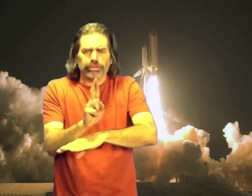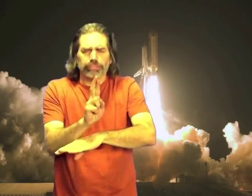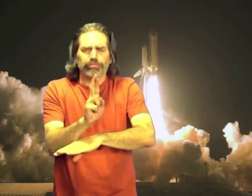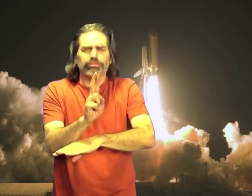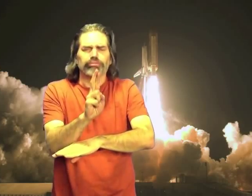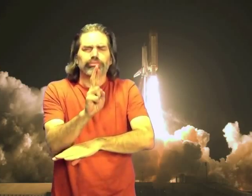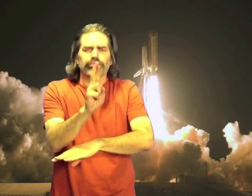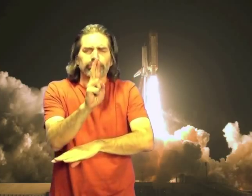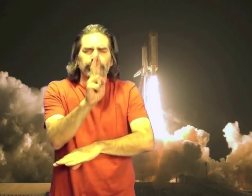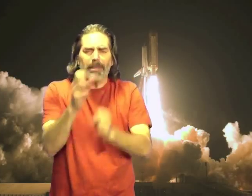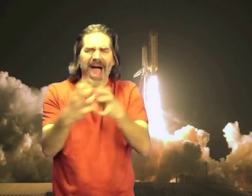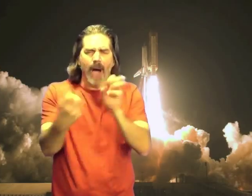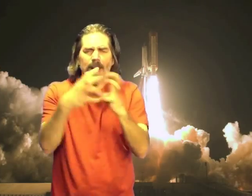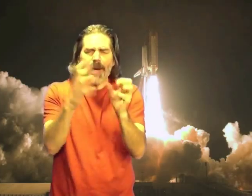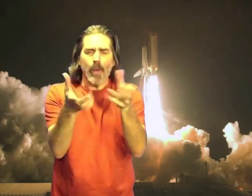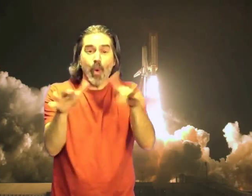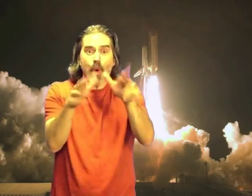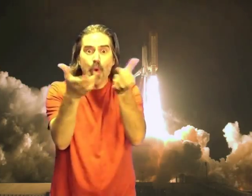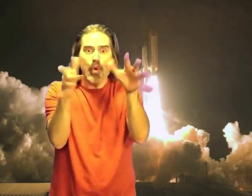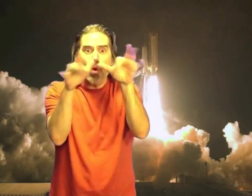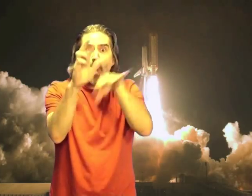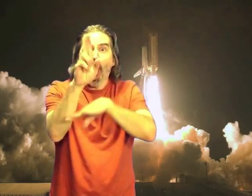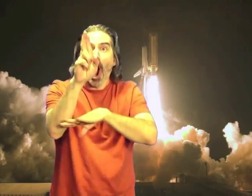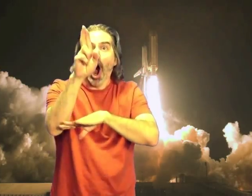blast off!